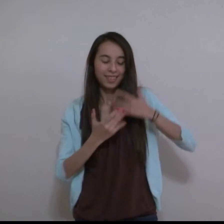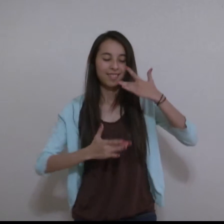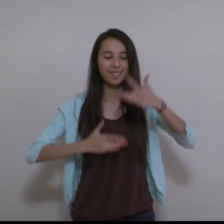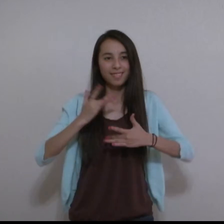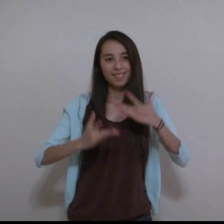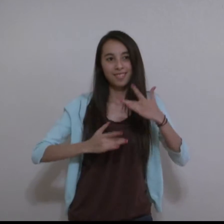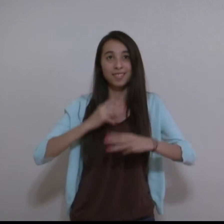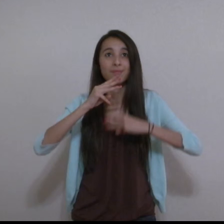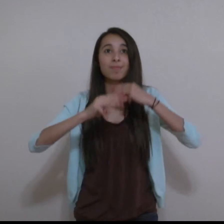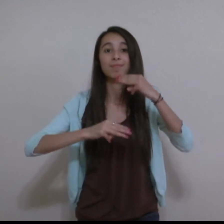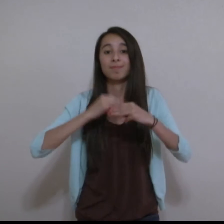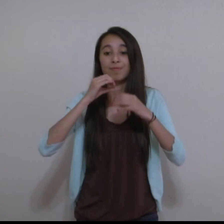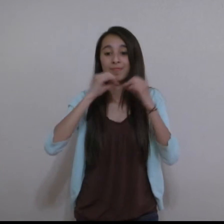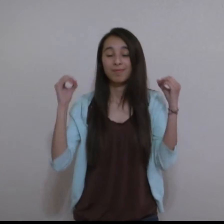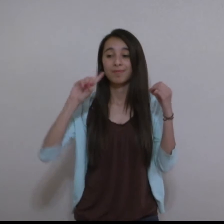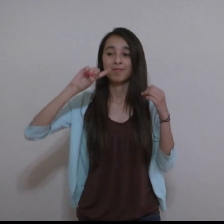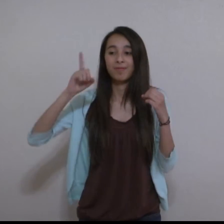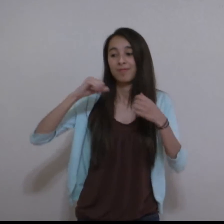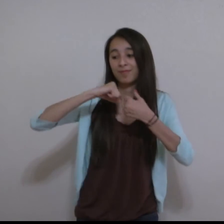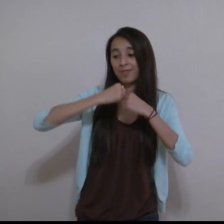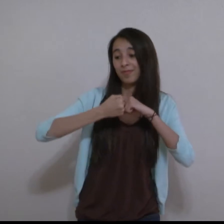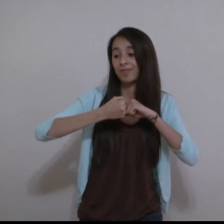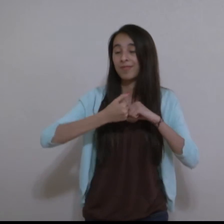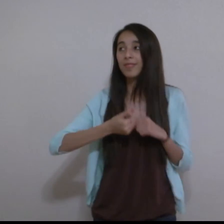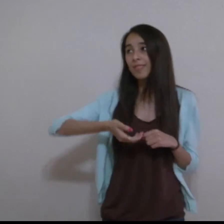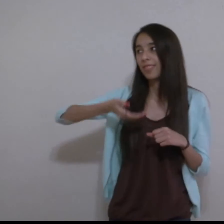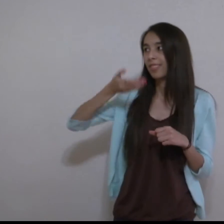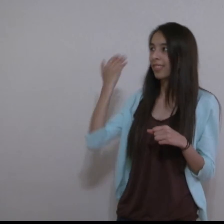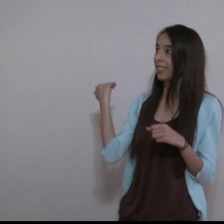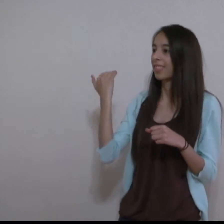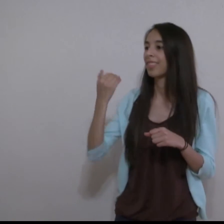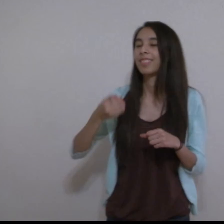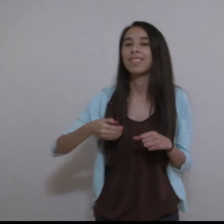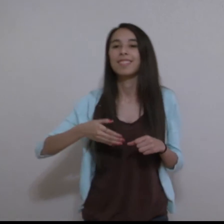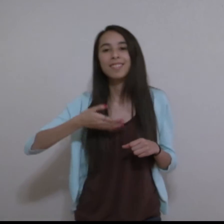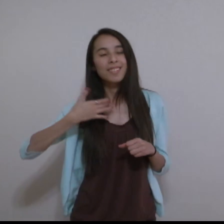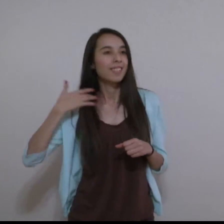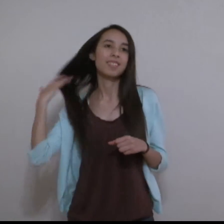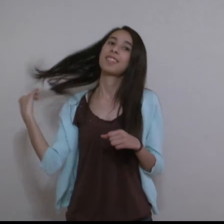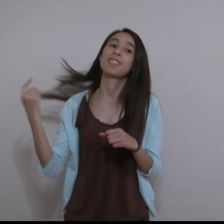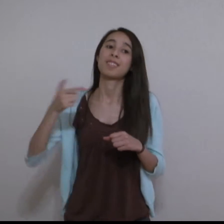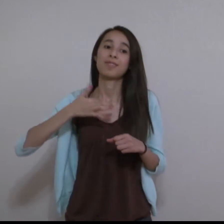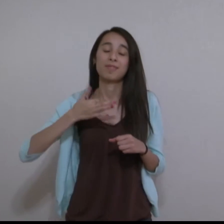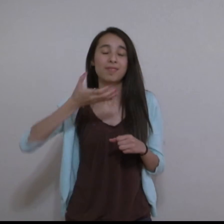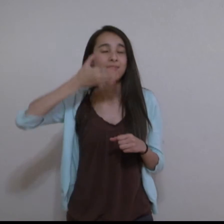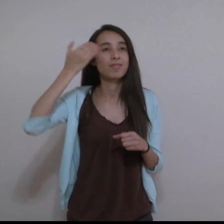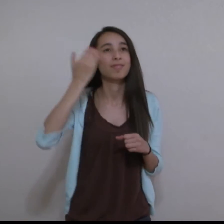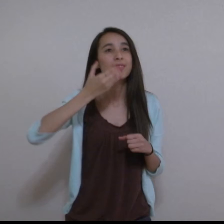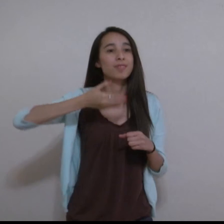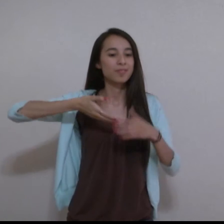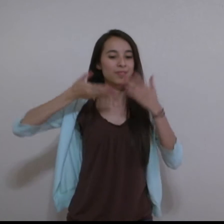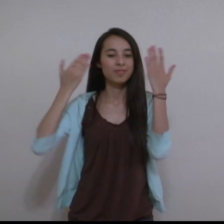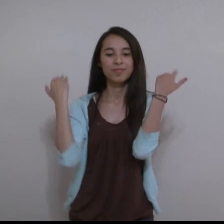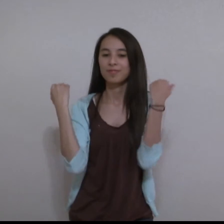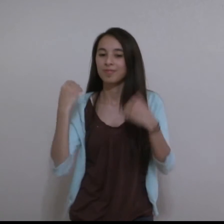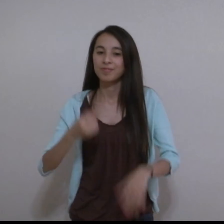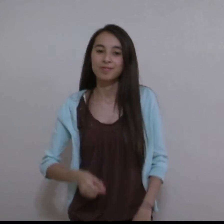light up my world like nobody else The way that you lift your hair gets me overwhelmed But when you